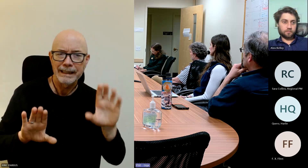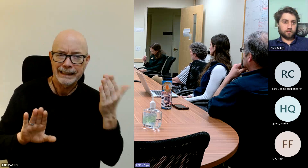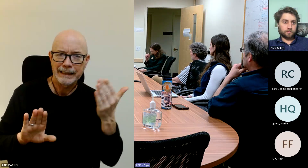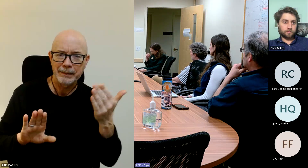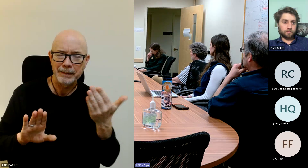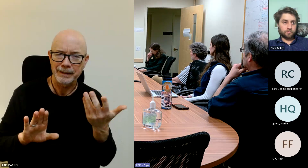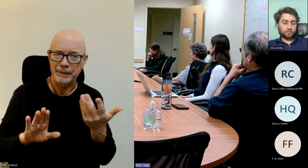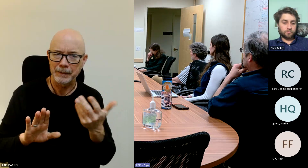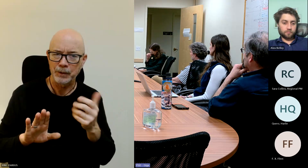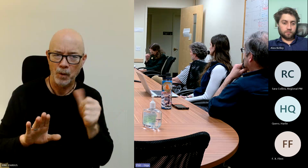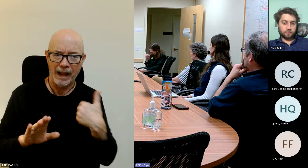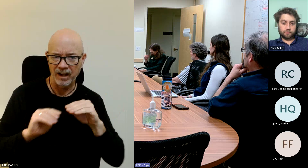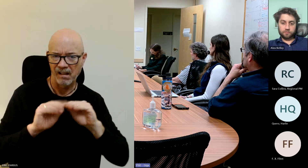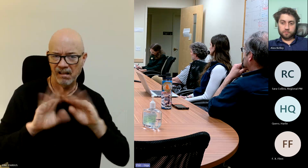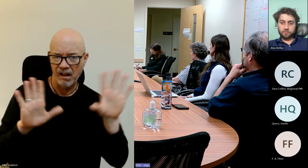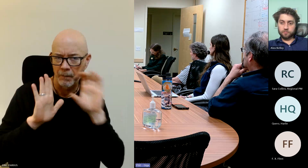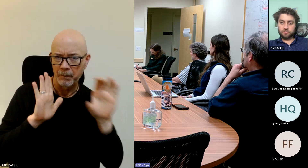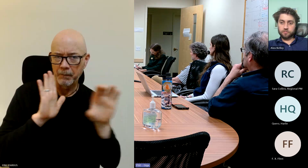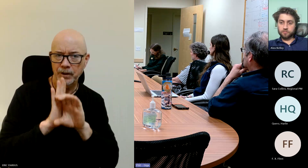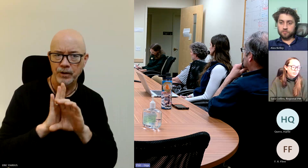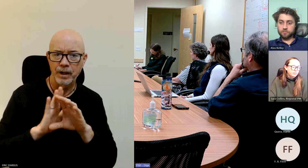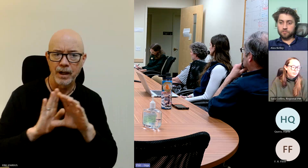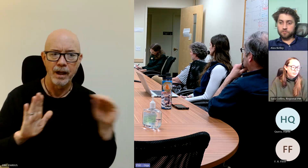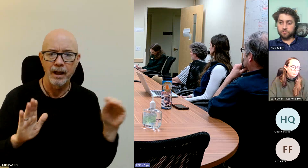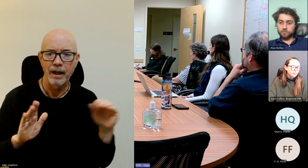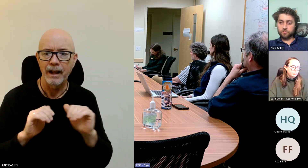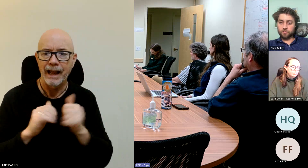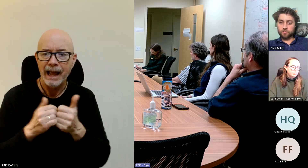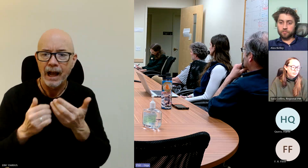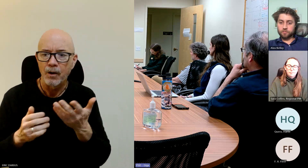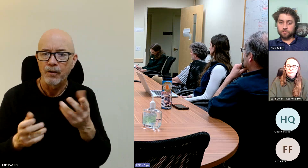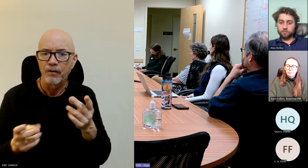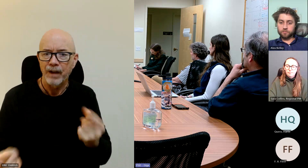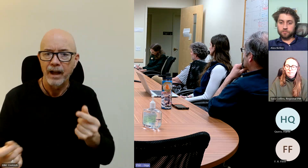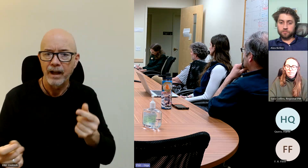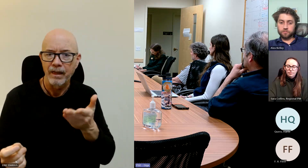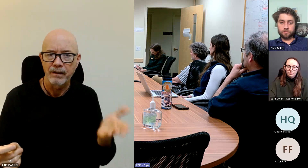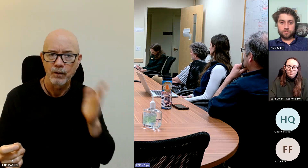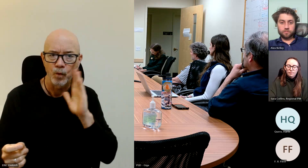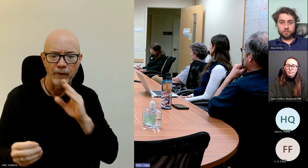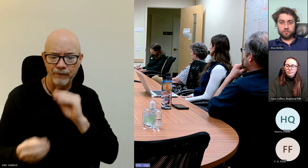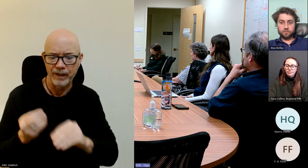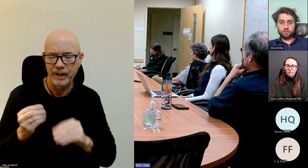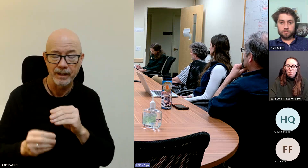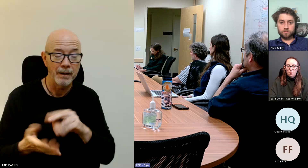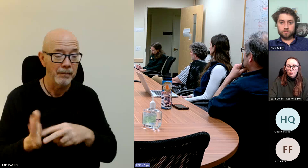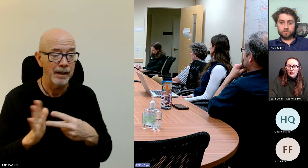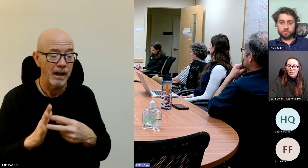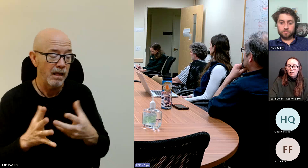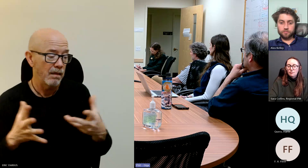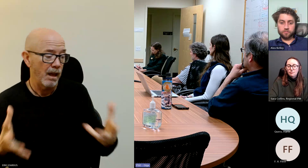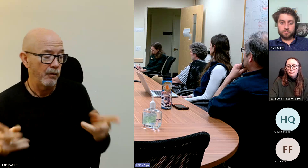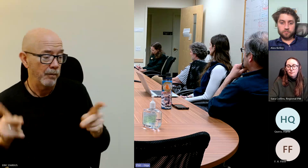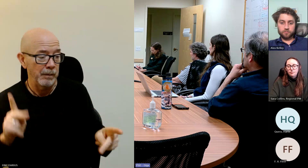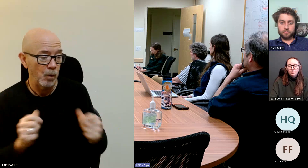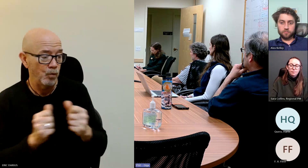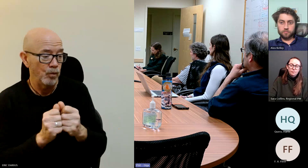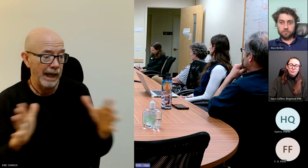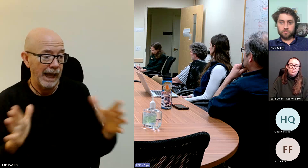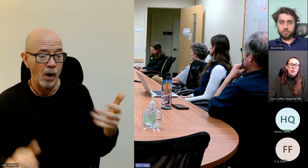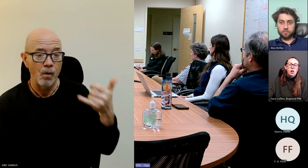that's affecting rates and how quickly things are going to be fixed, we're going to leave a lot of people without landlines during